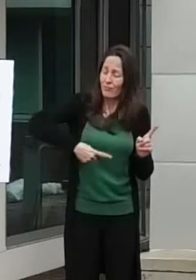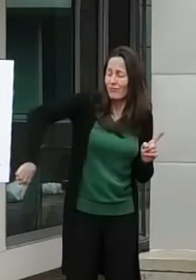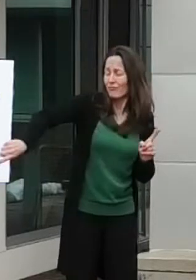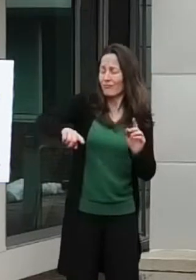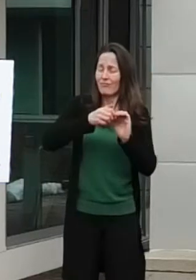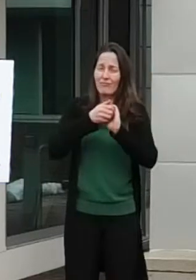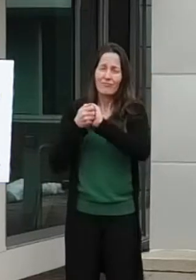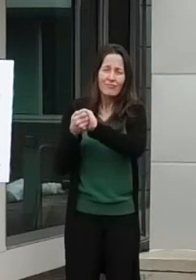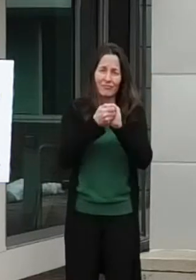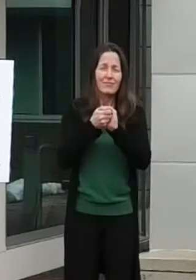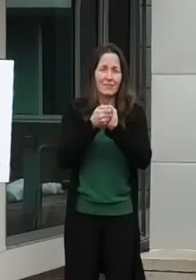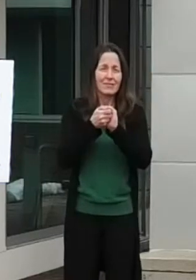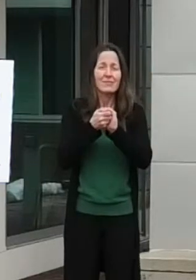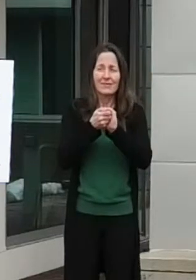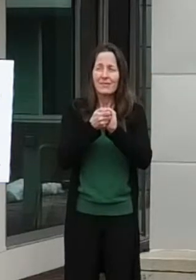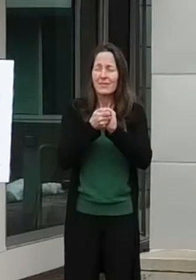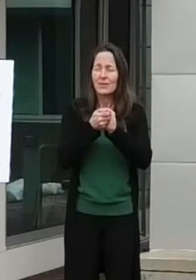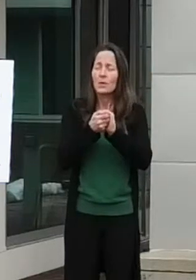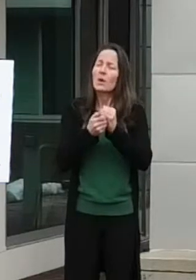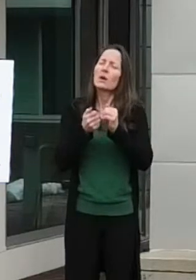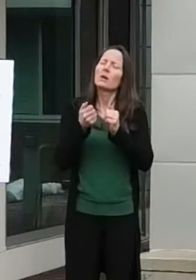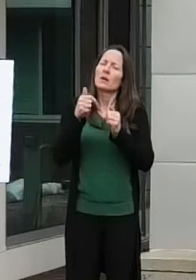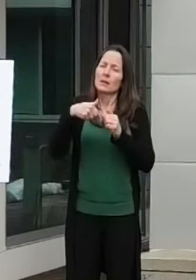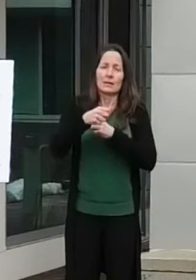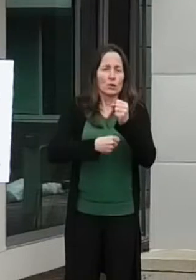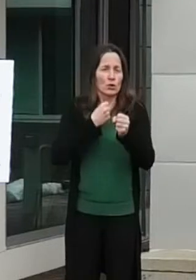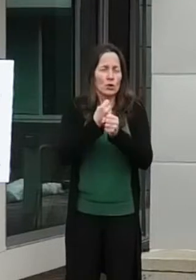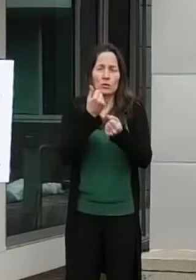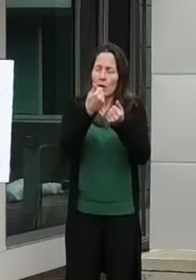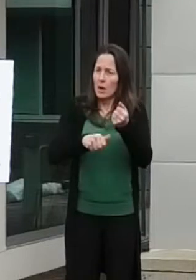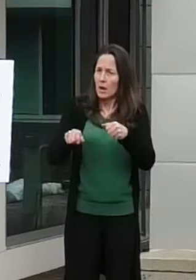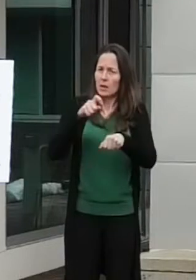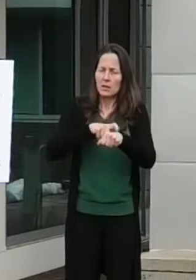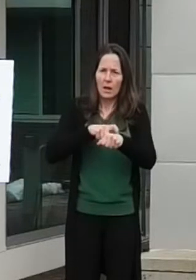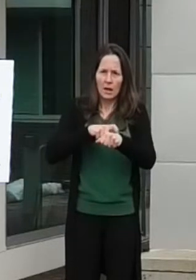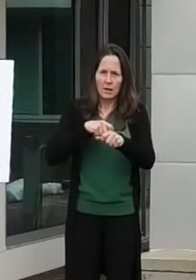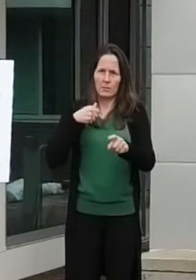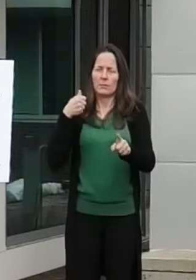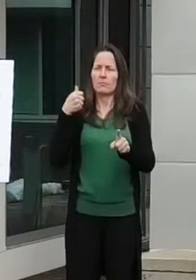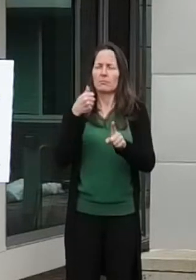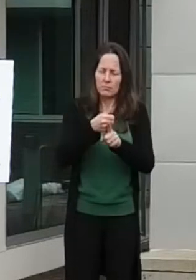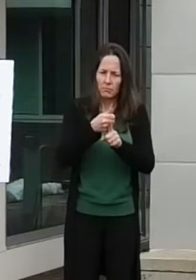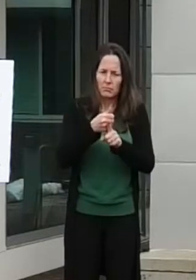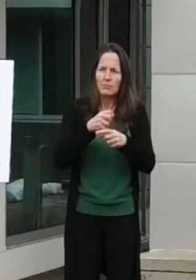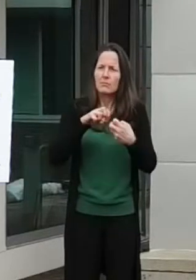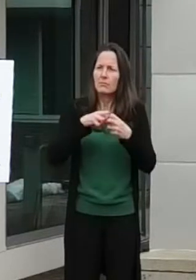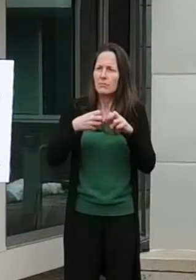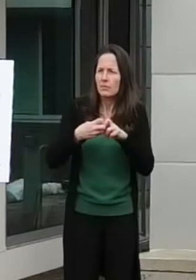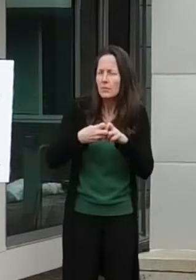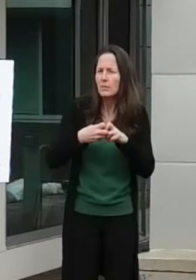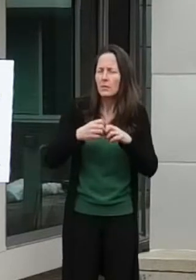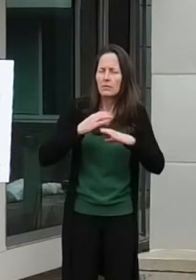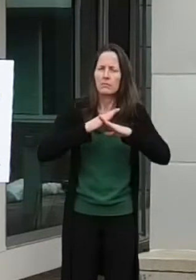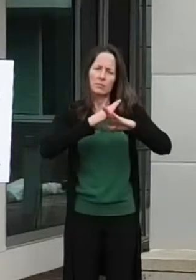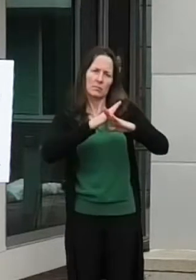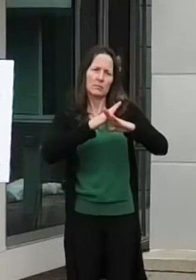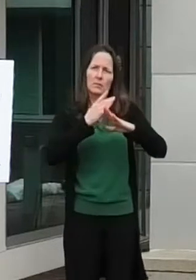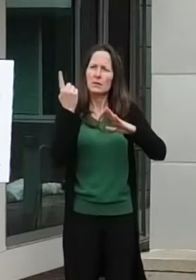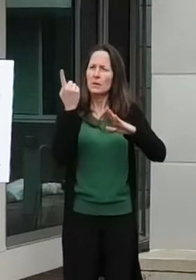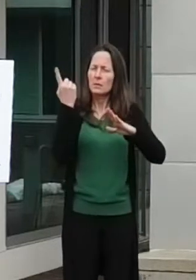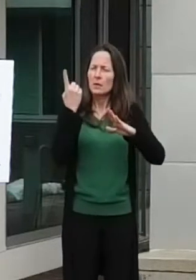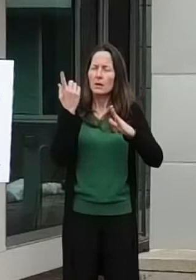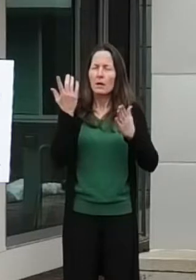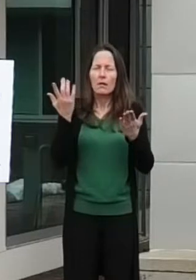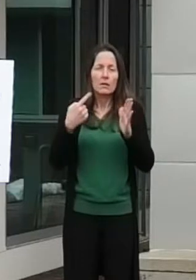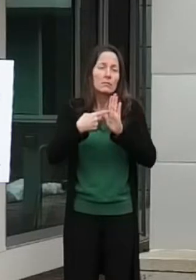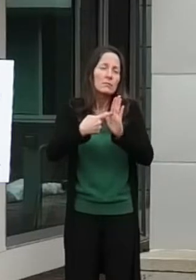time this year that we faced a challenge, that there was a roadblock, that we thought, well, how are we going to help keep our restaurants afloat